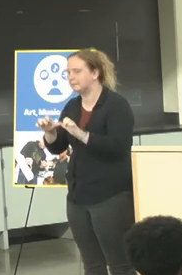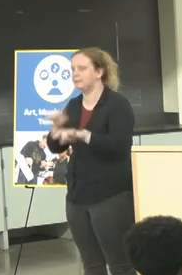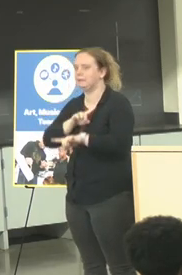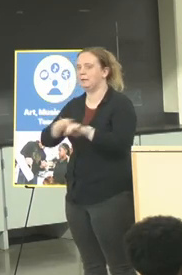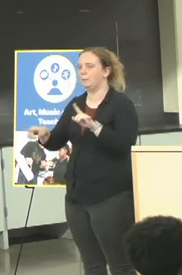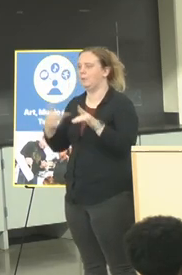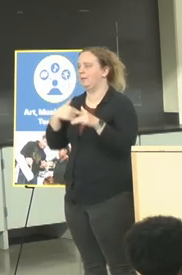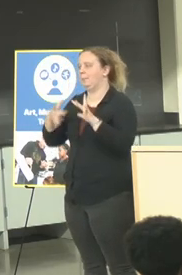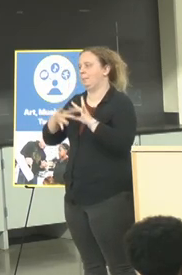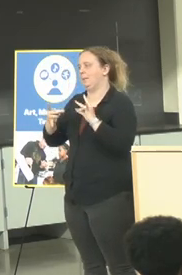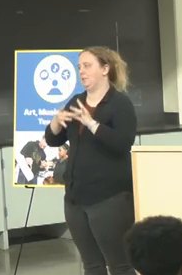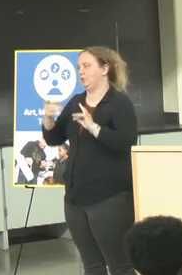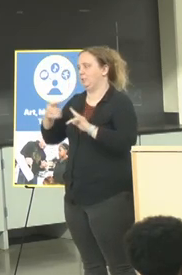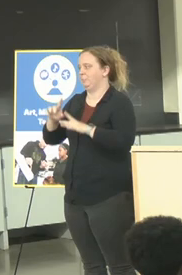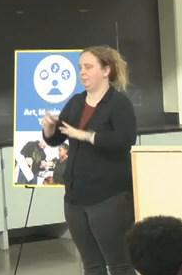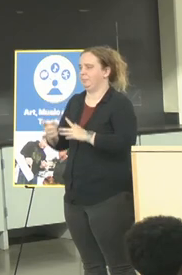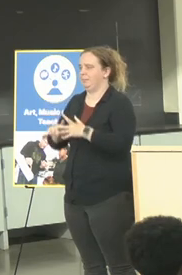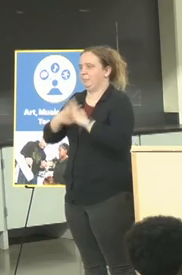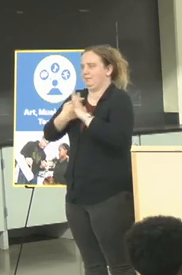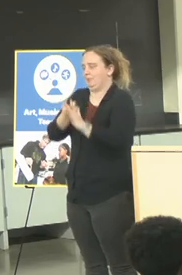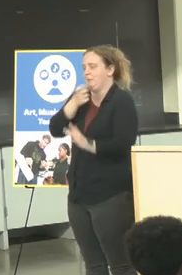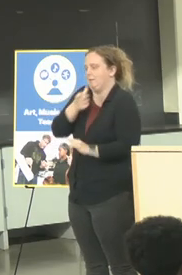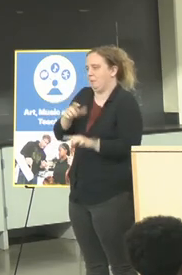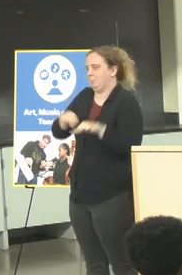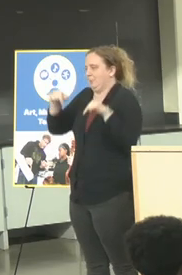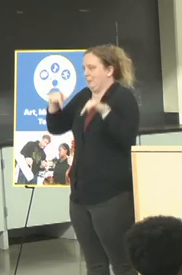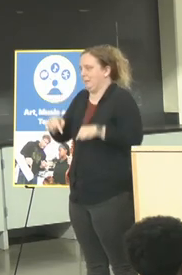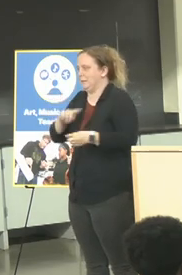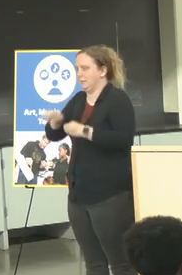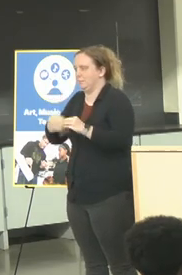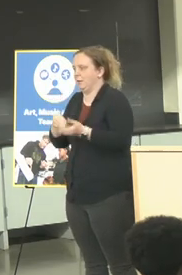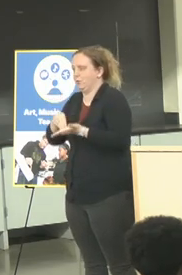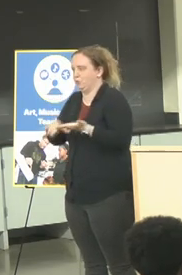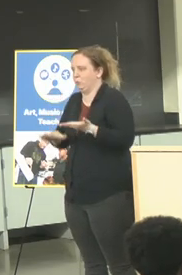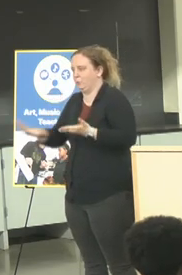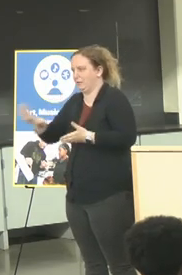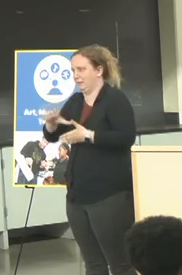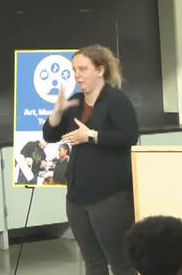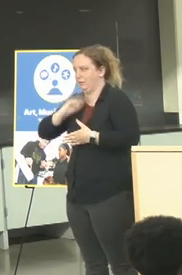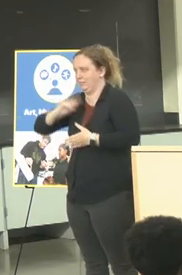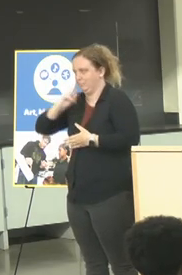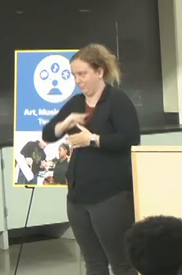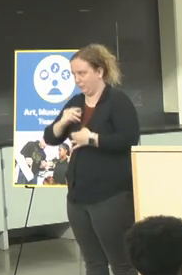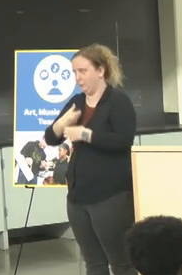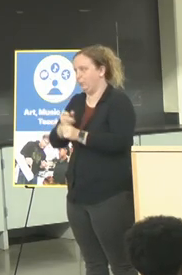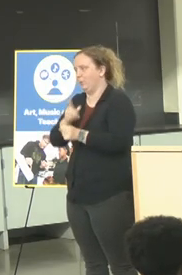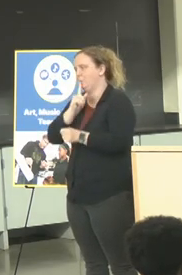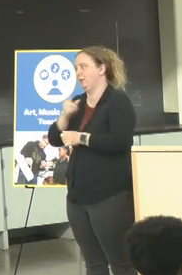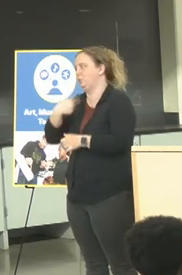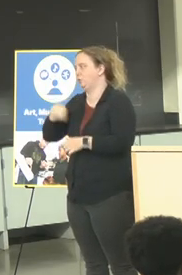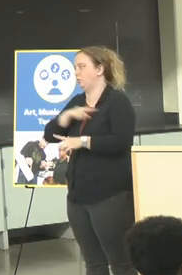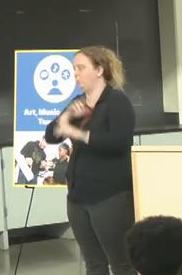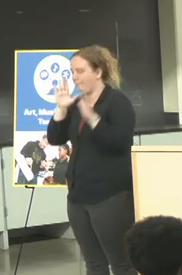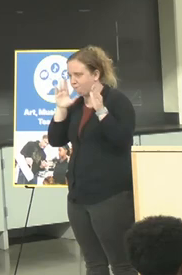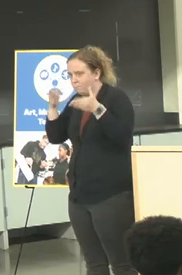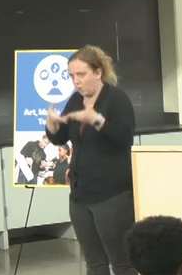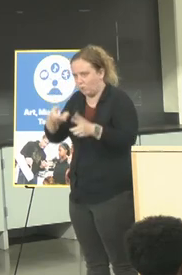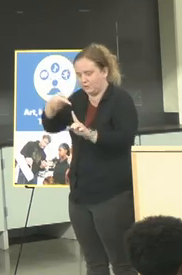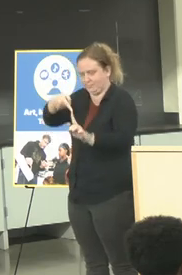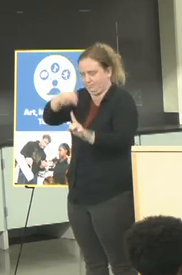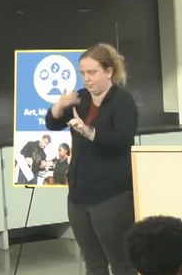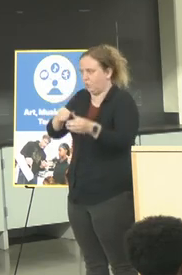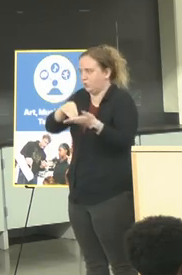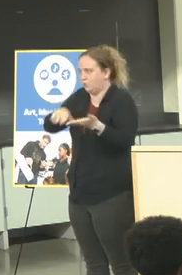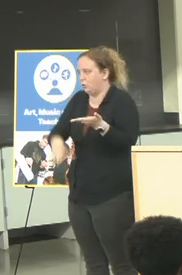the student's experience. And we want to make sure that we're centering the students in every decision that we're making. And so